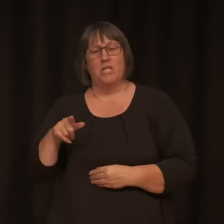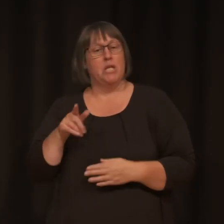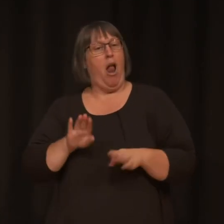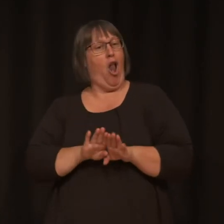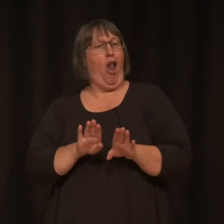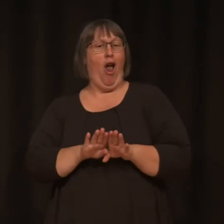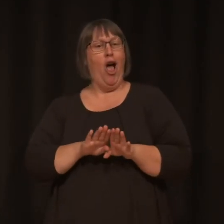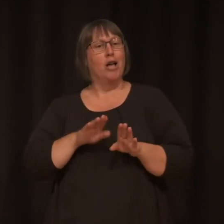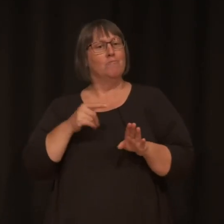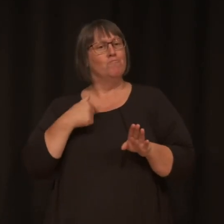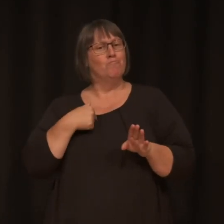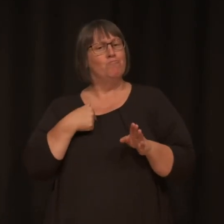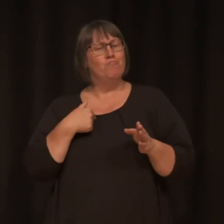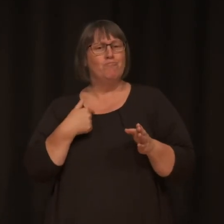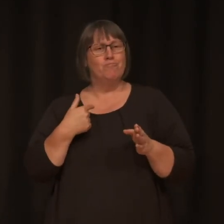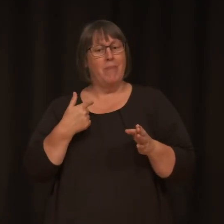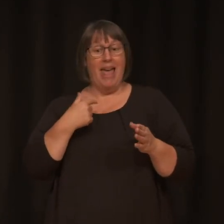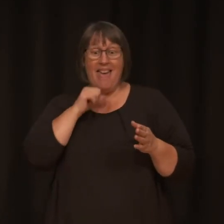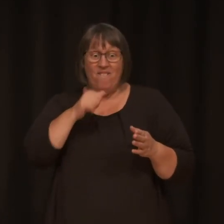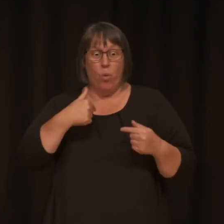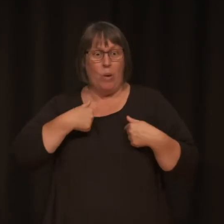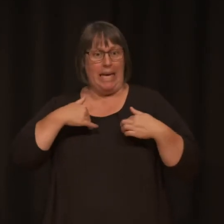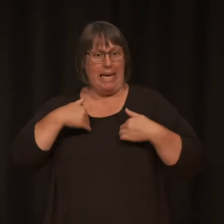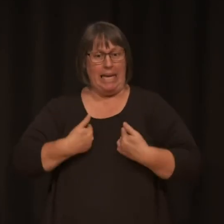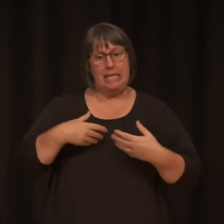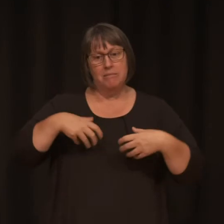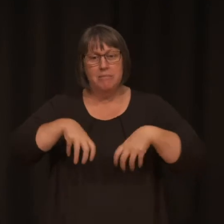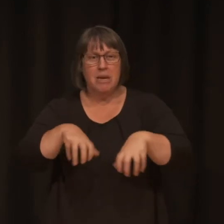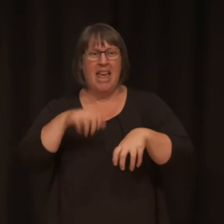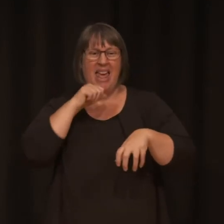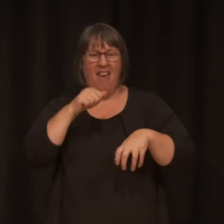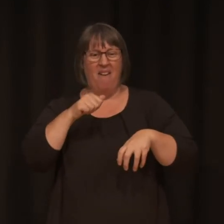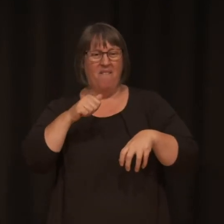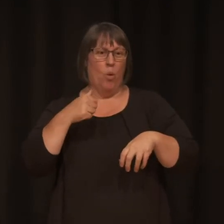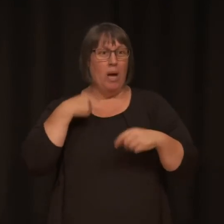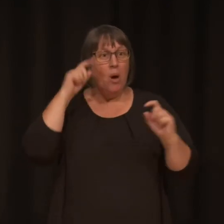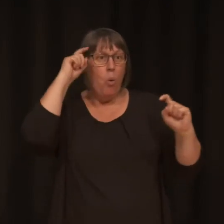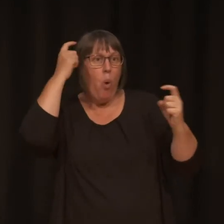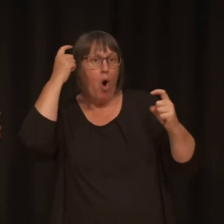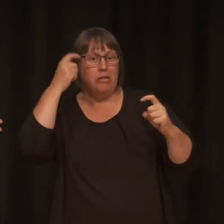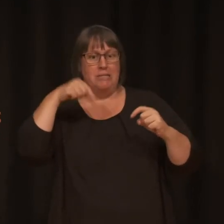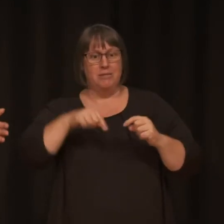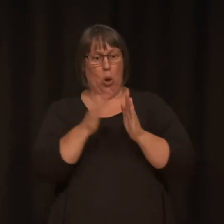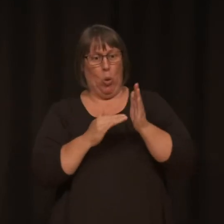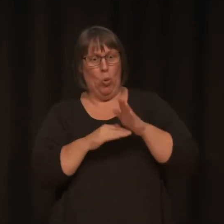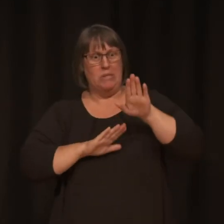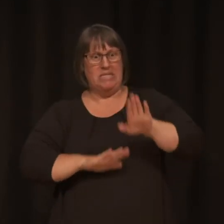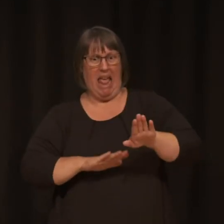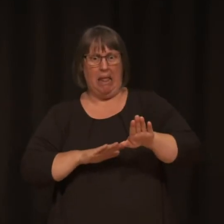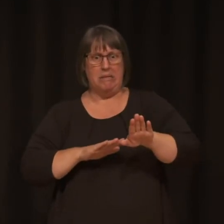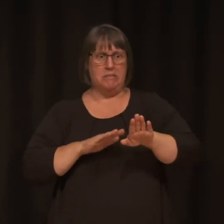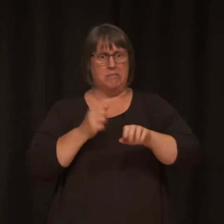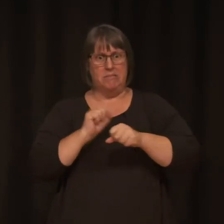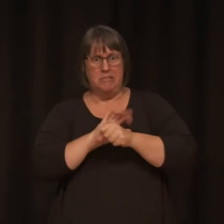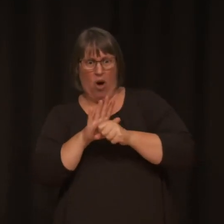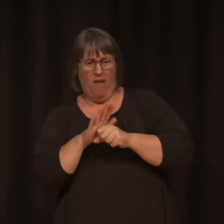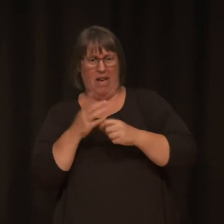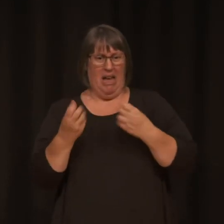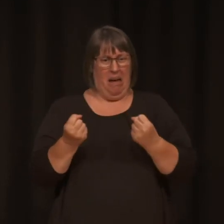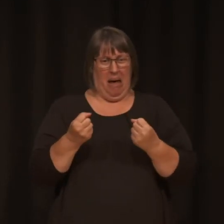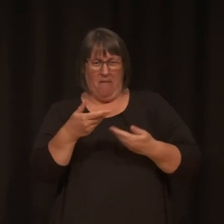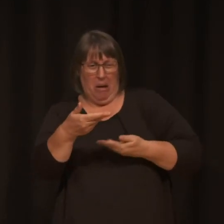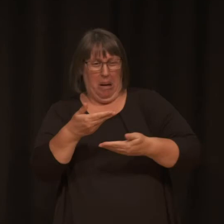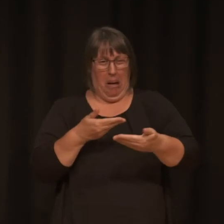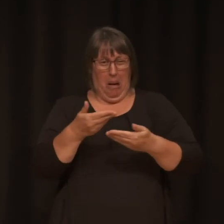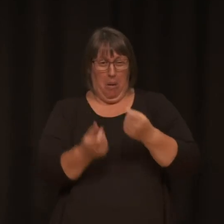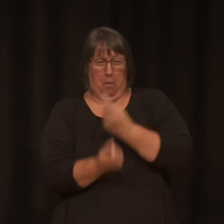occasions when we may choose to act if we have concerns around internal borders or whether or not there's a flow of people coming in between internal borders where